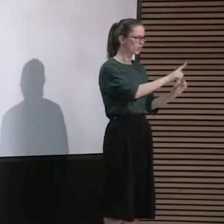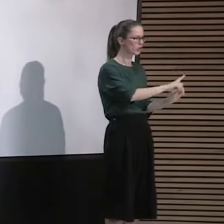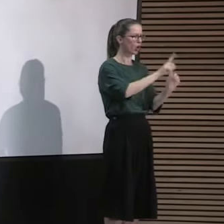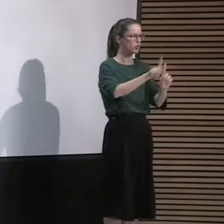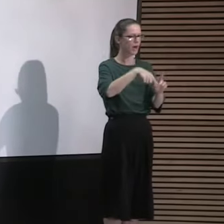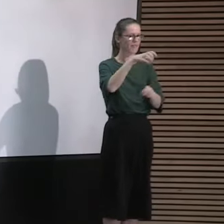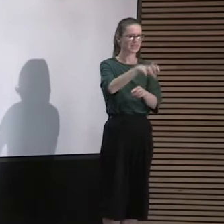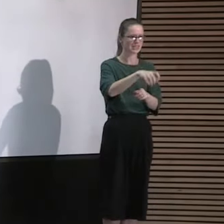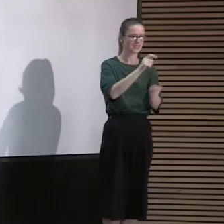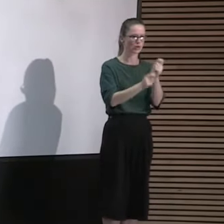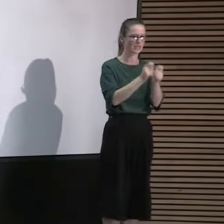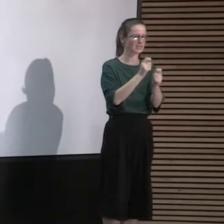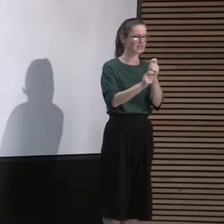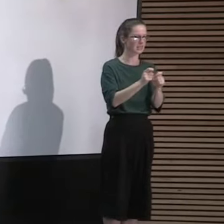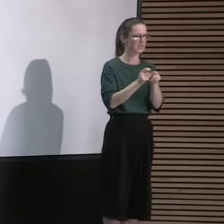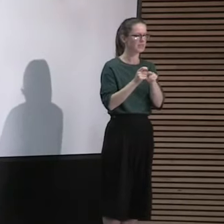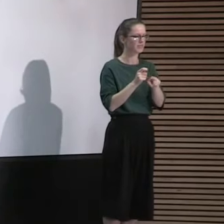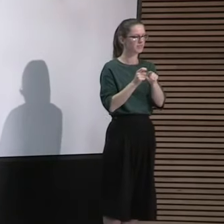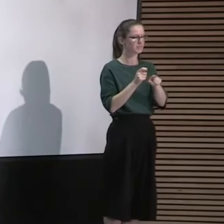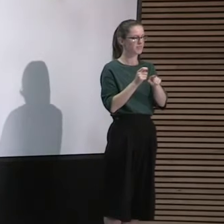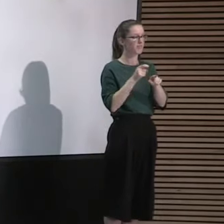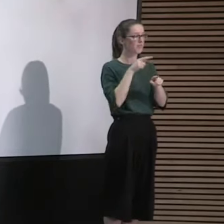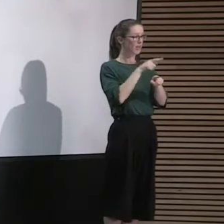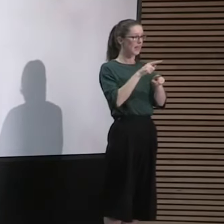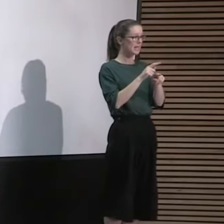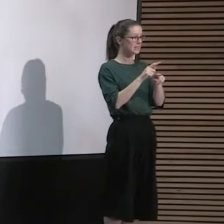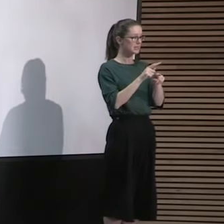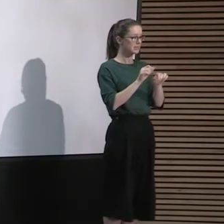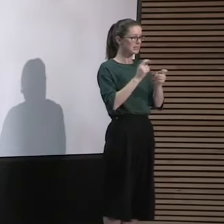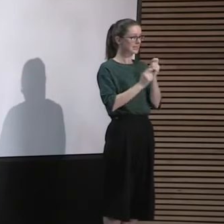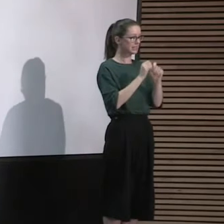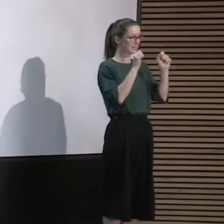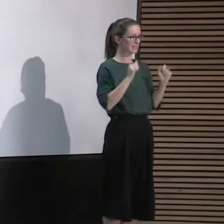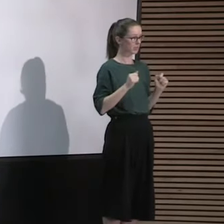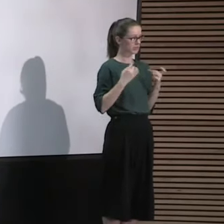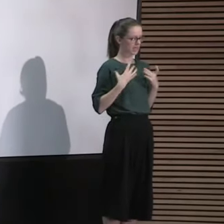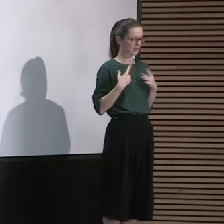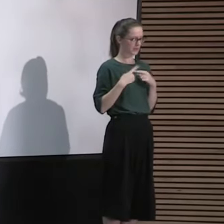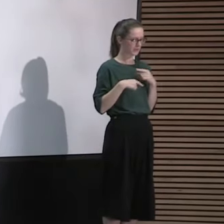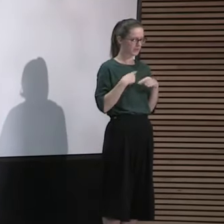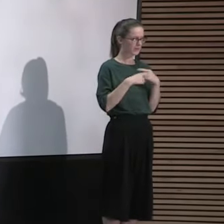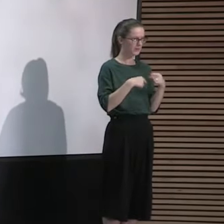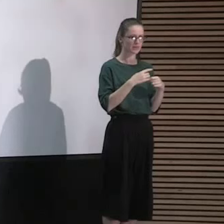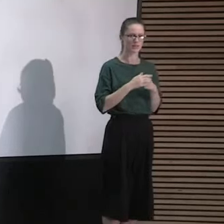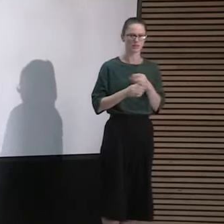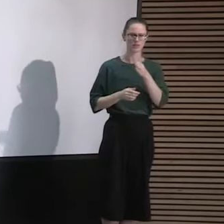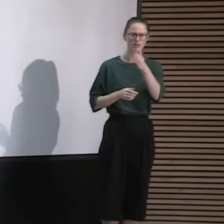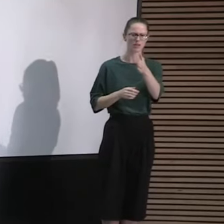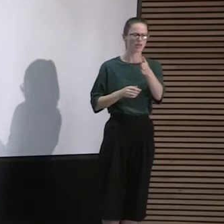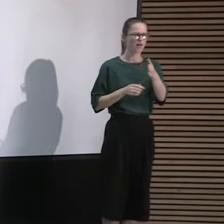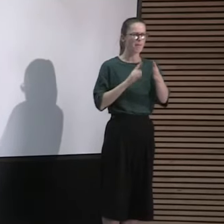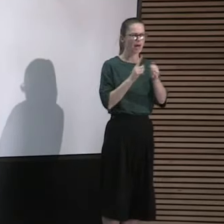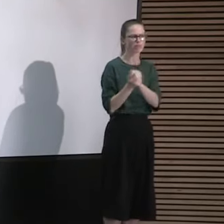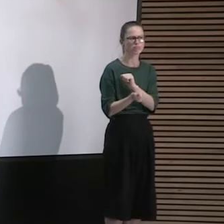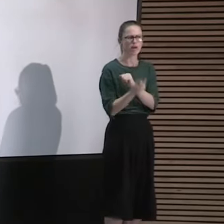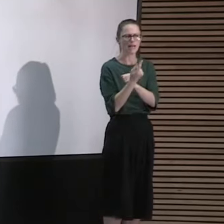to have tests. So this was a system that was being rolled out. Isn't there a difference between surveillance testing